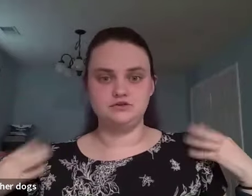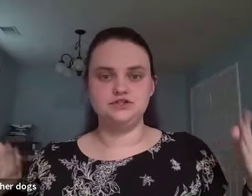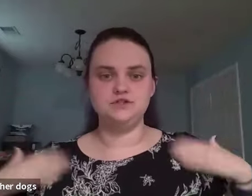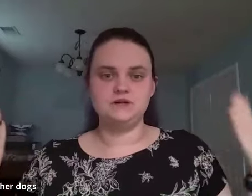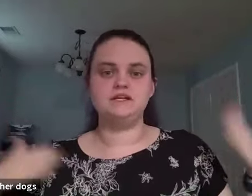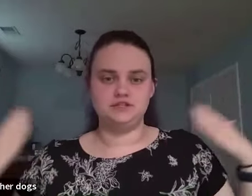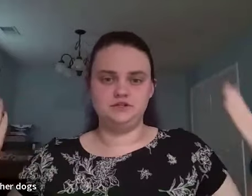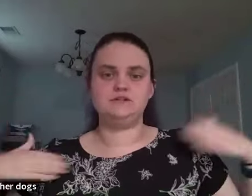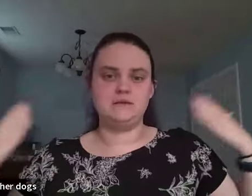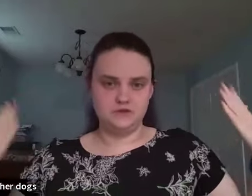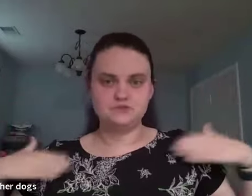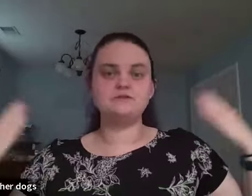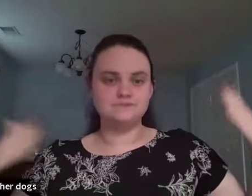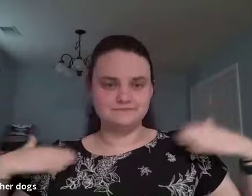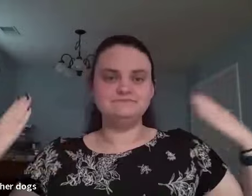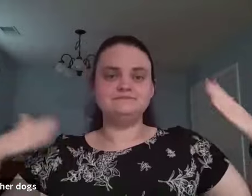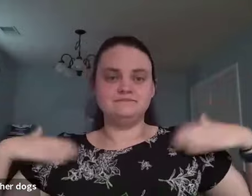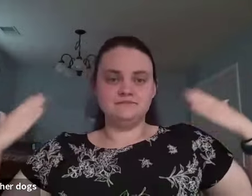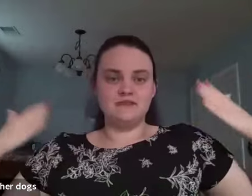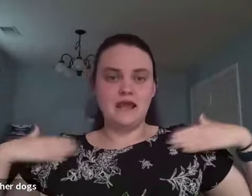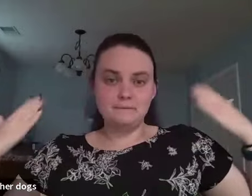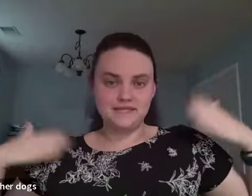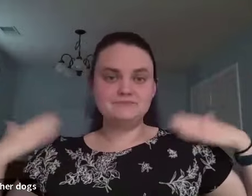shoulders. You do want to make sure you are tapping your shoulders. Happy.